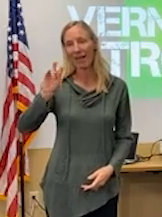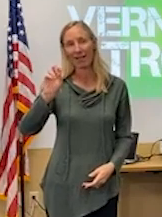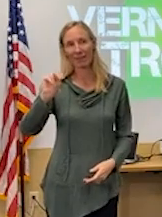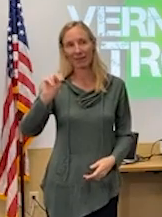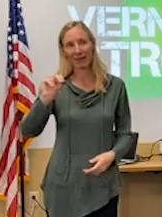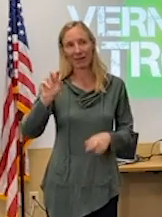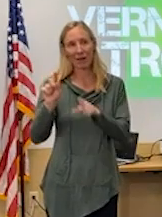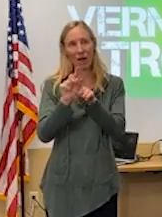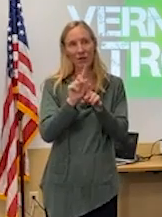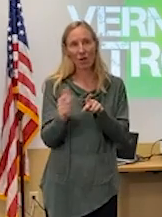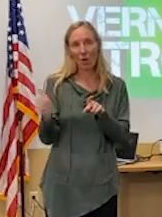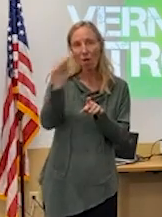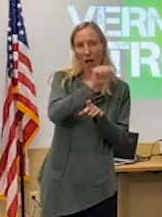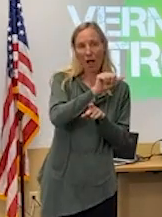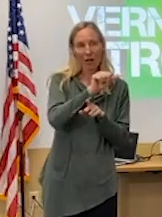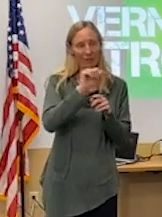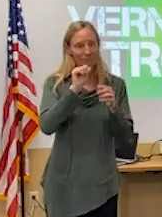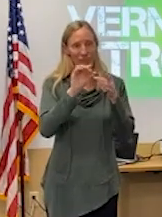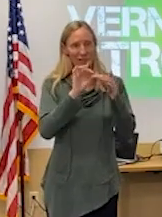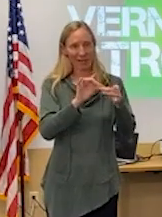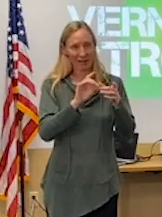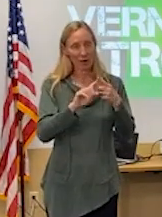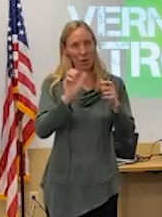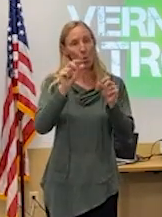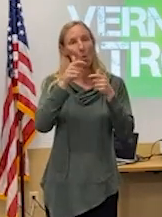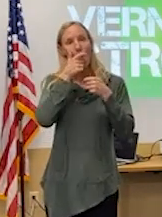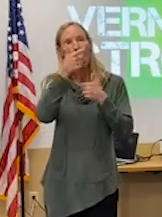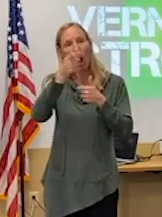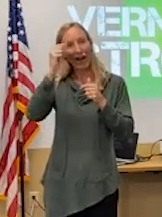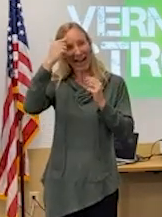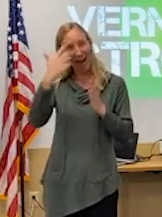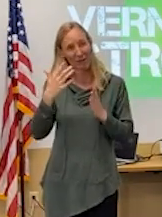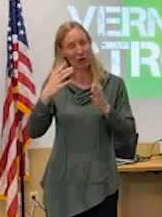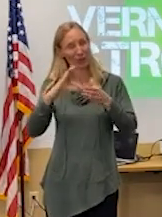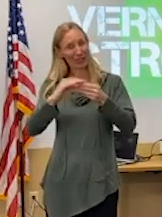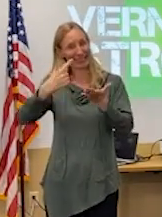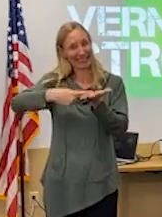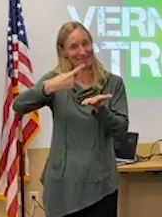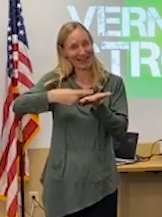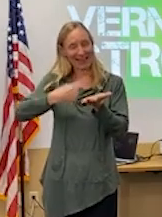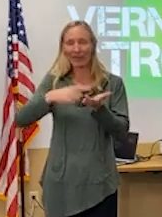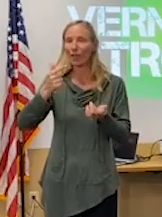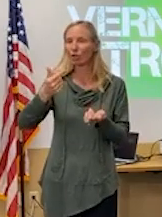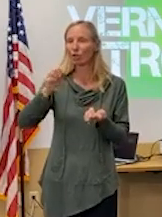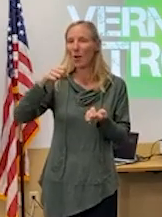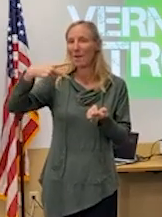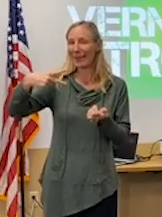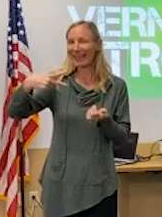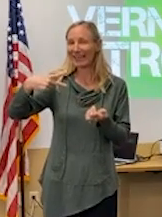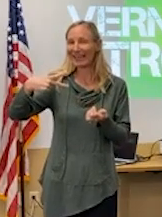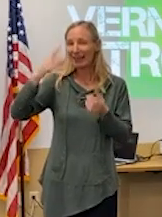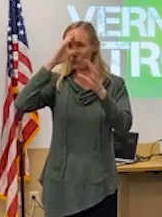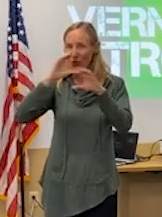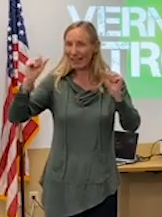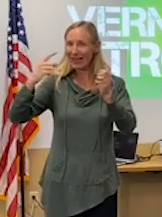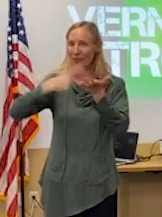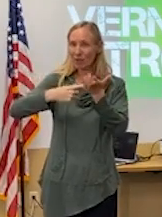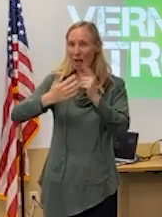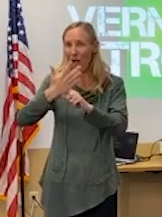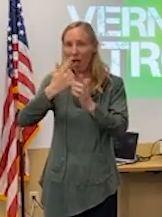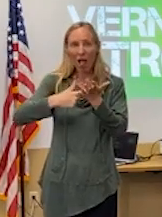do you plan to watch the GOP primary debate tonight? If I have time, we'll see.